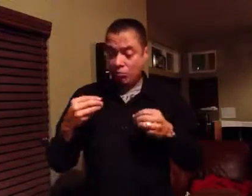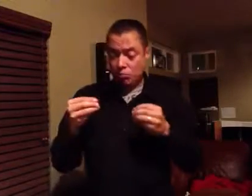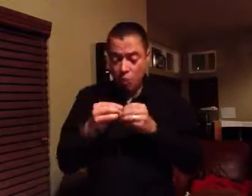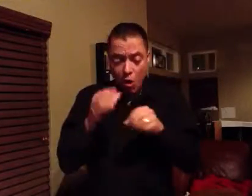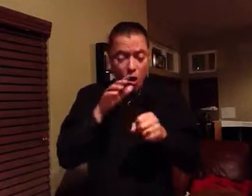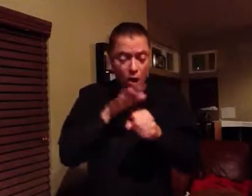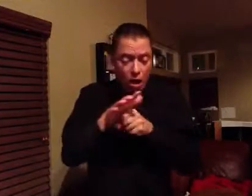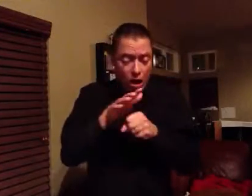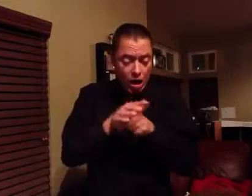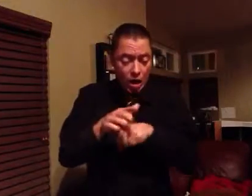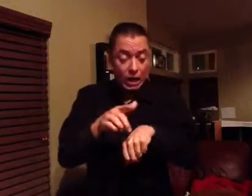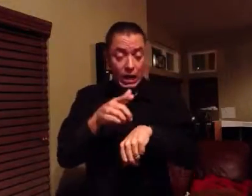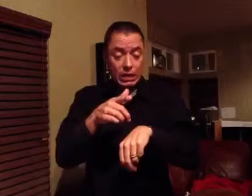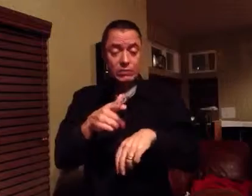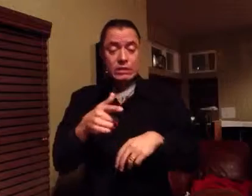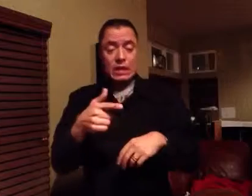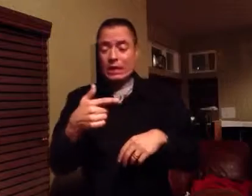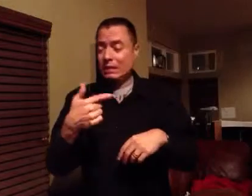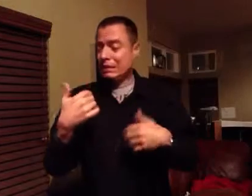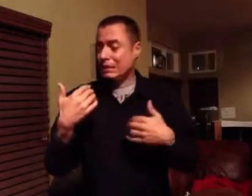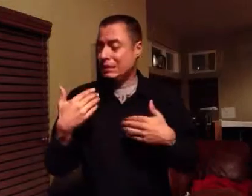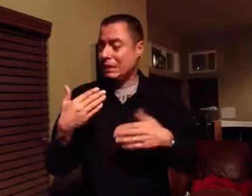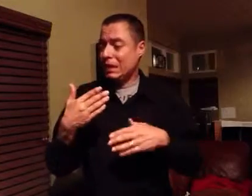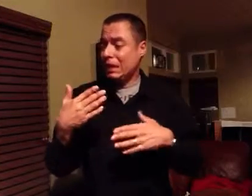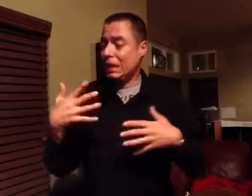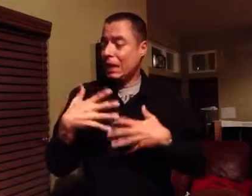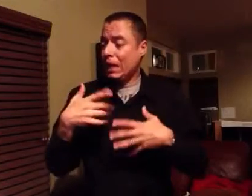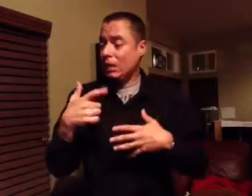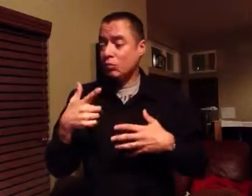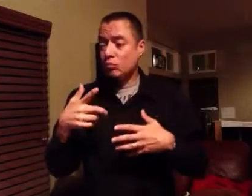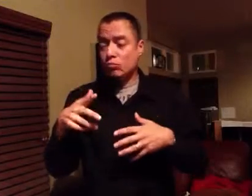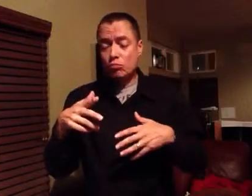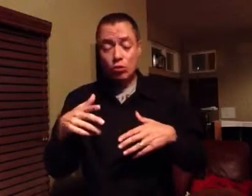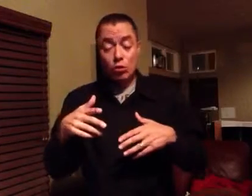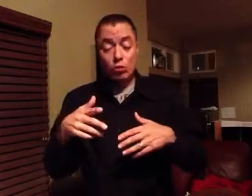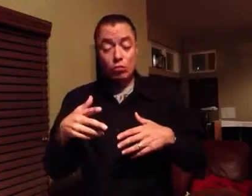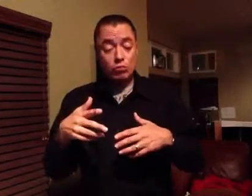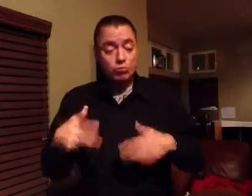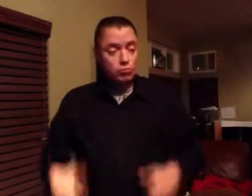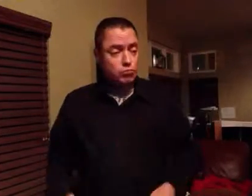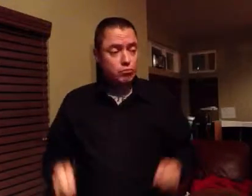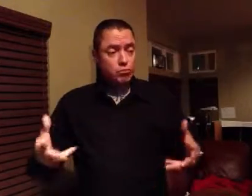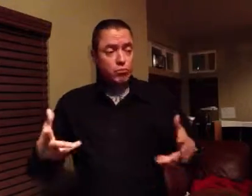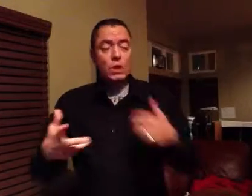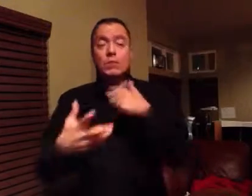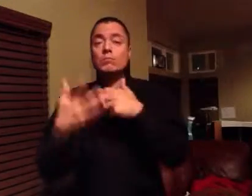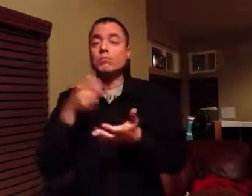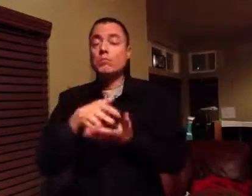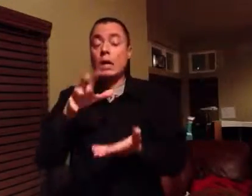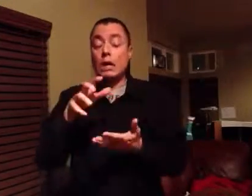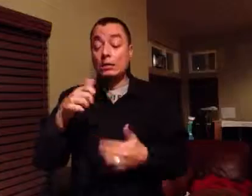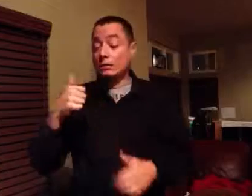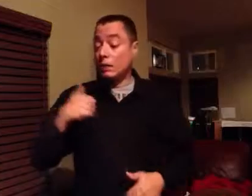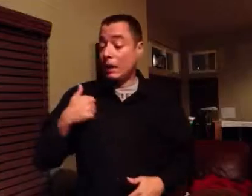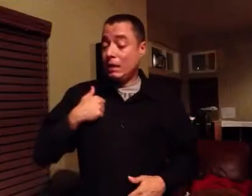to let go of some of our wealth. In Canada, we live the privileged life. We plenty of